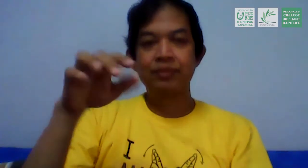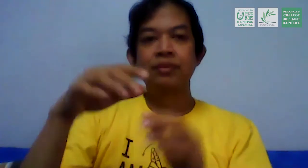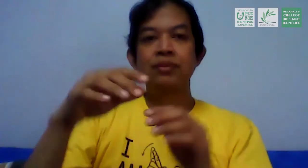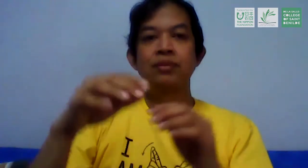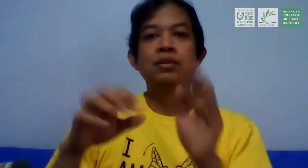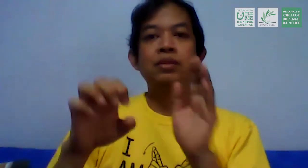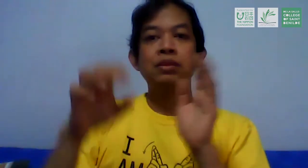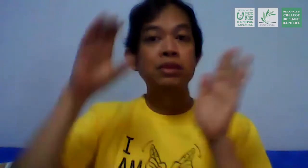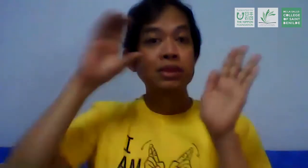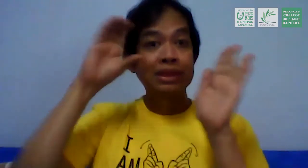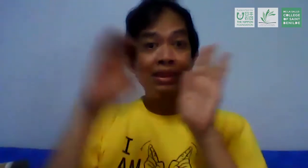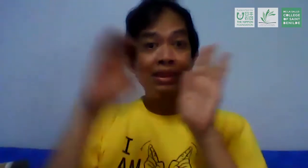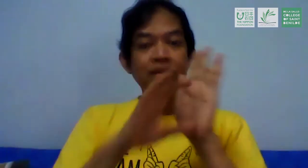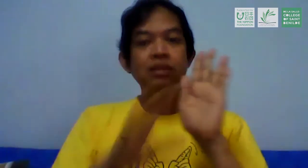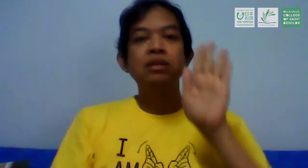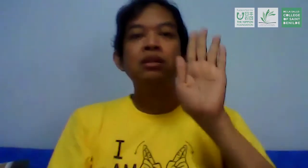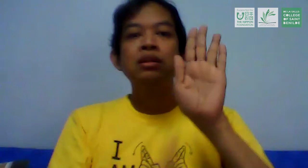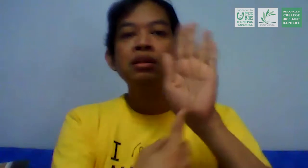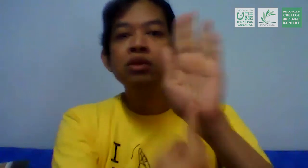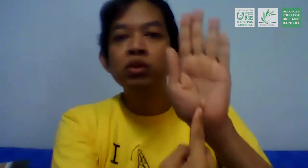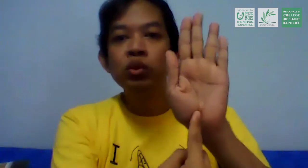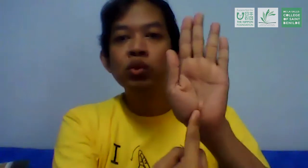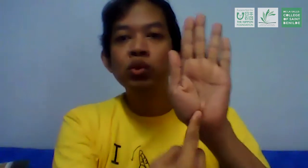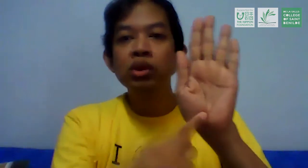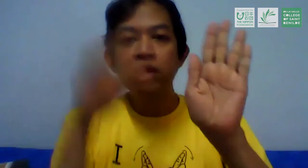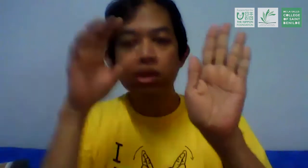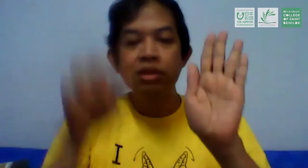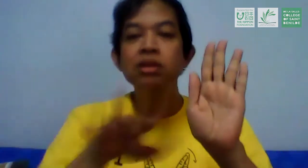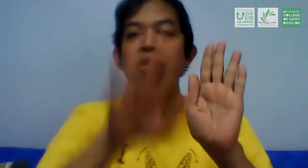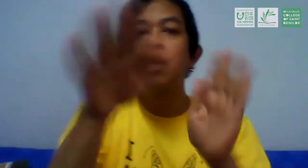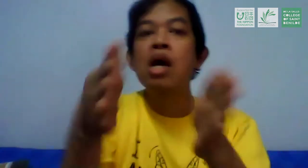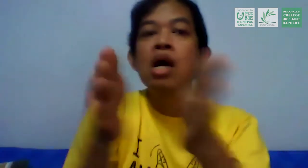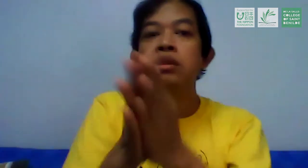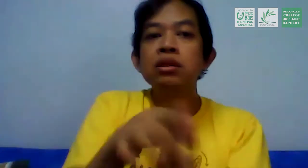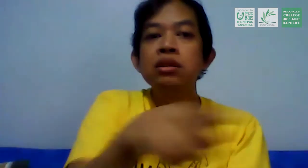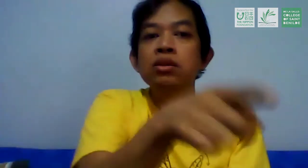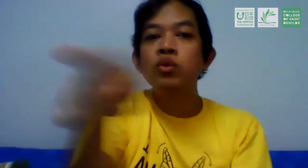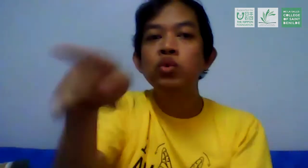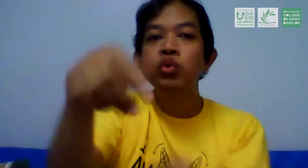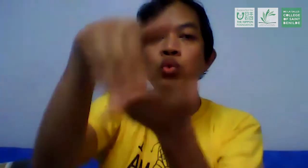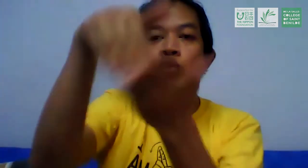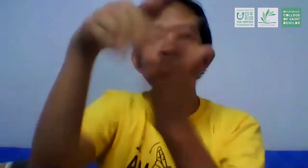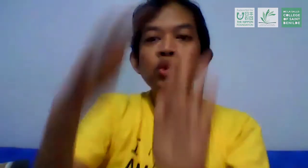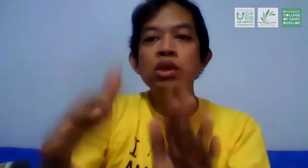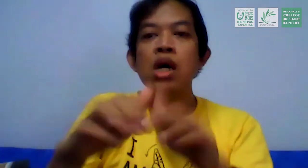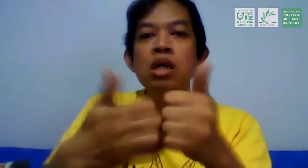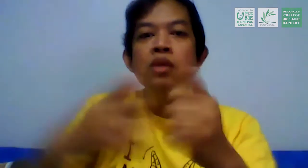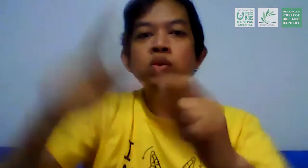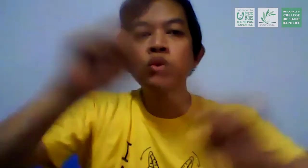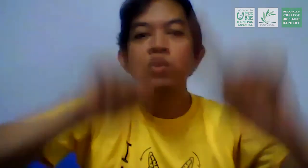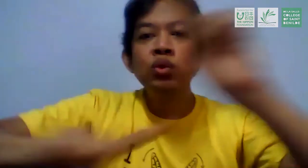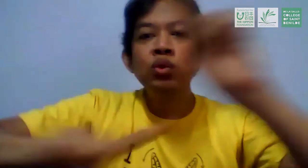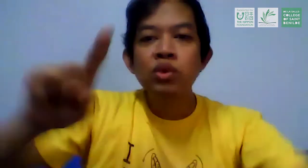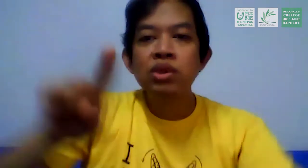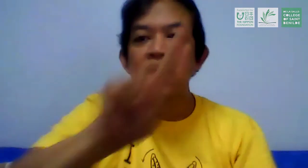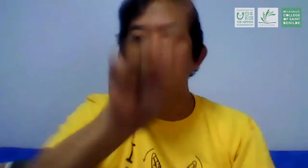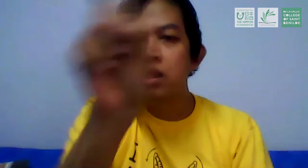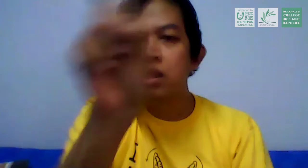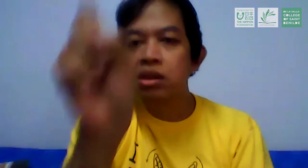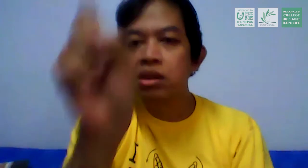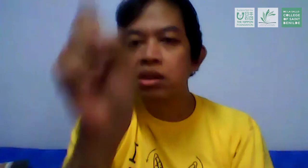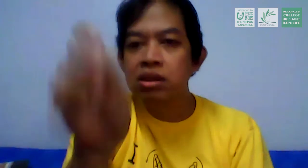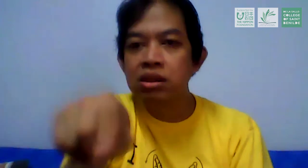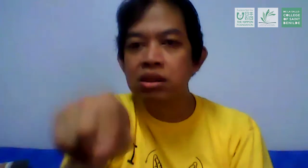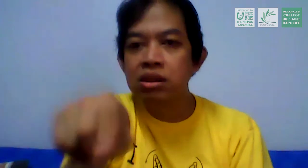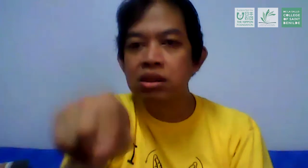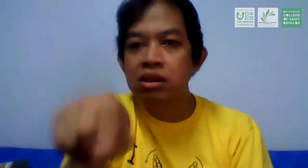I Banana, will show yes. you for example, I will show you the picture of banana, and then I will ask the students,